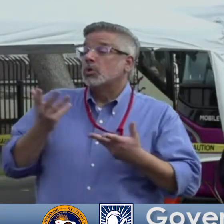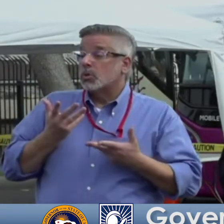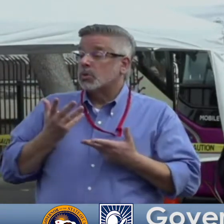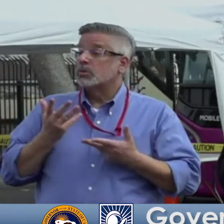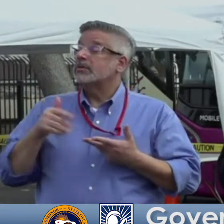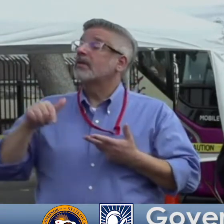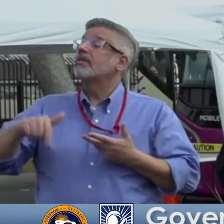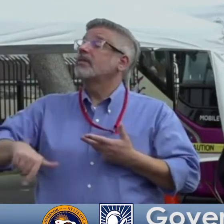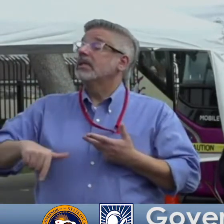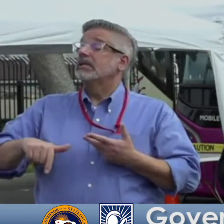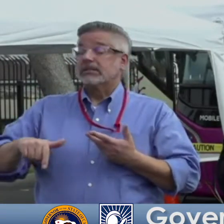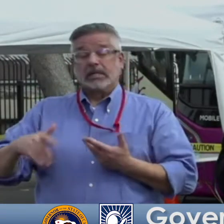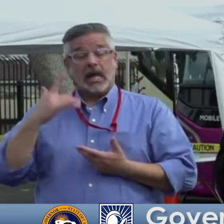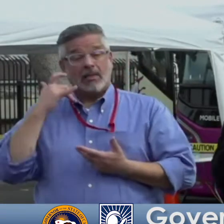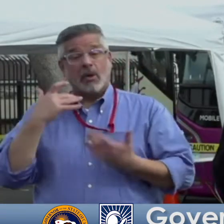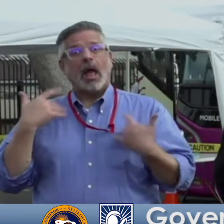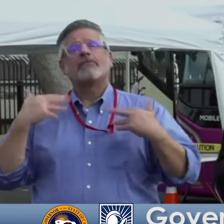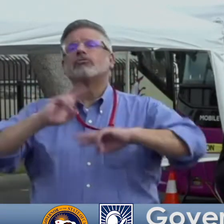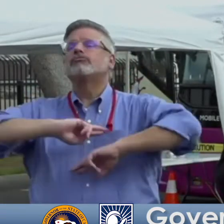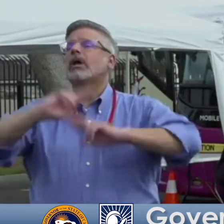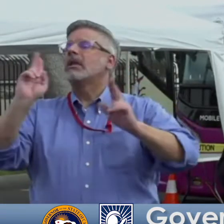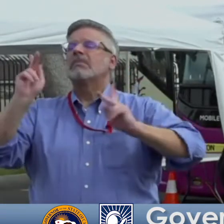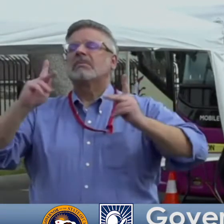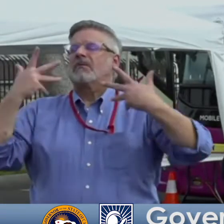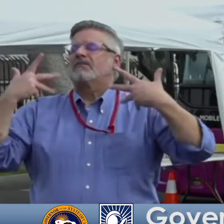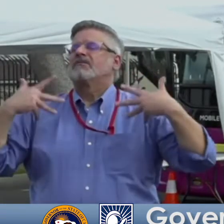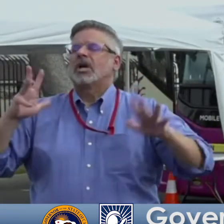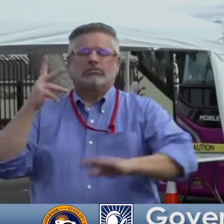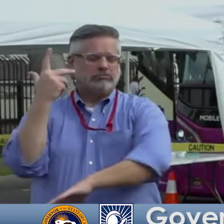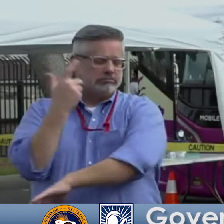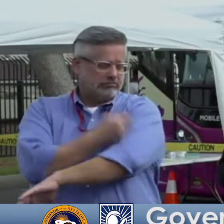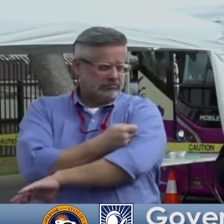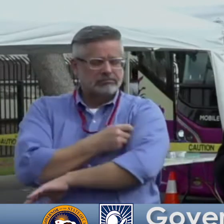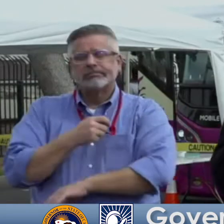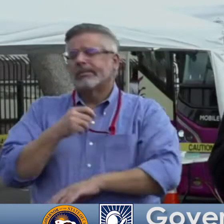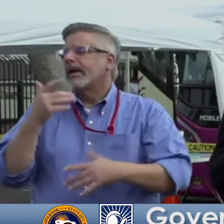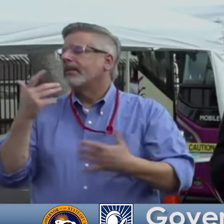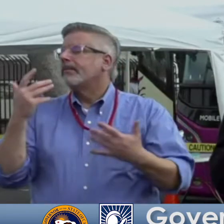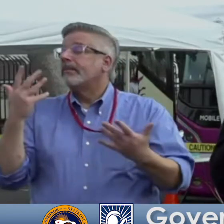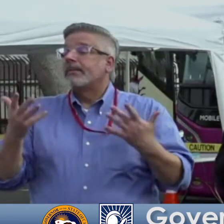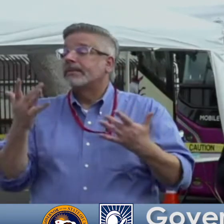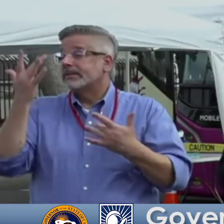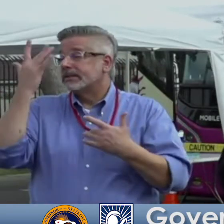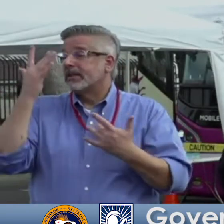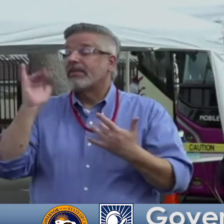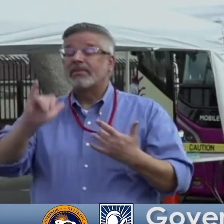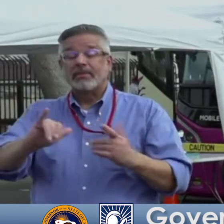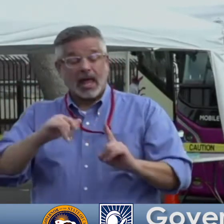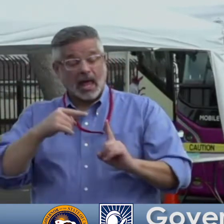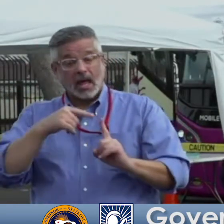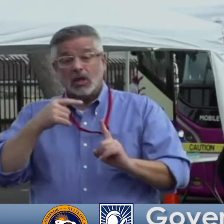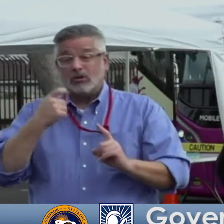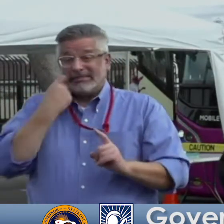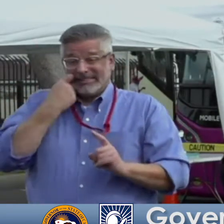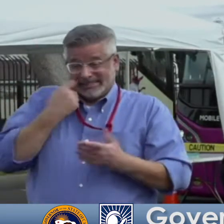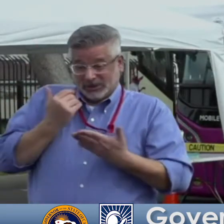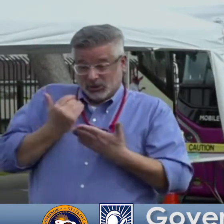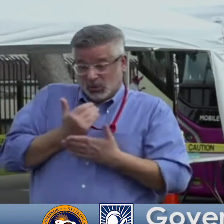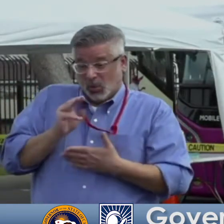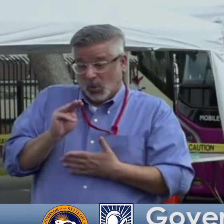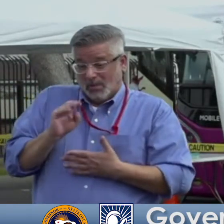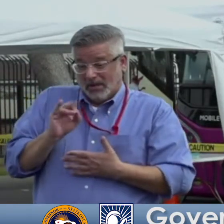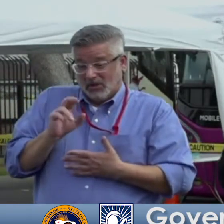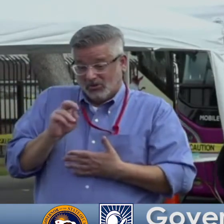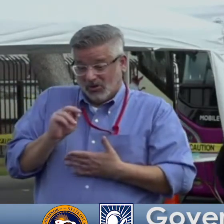great success with vaccinations, even those who maybe have been infected before, the level, the severity of disease that we're seeing with this